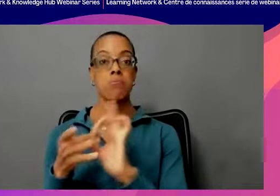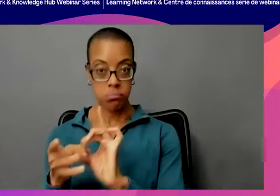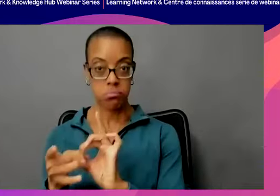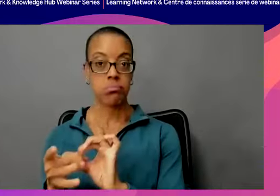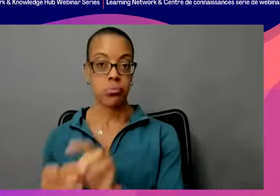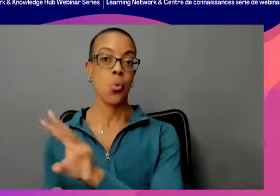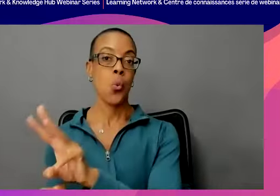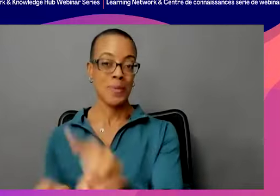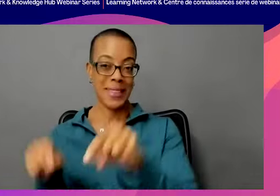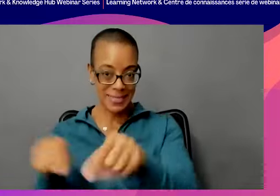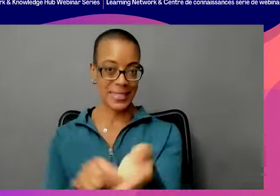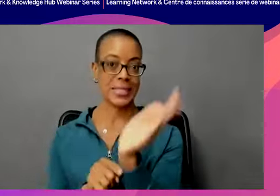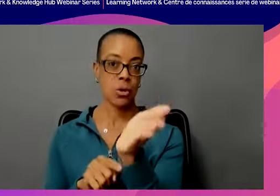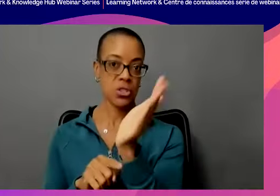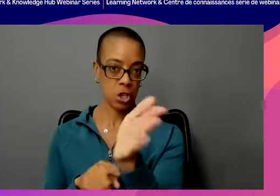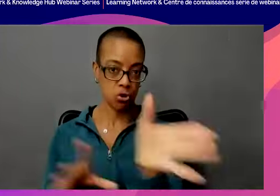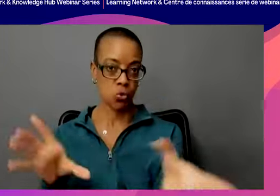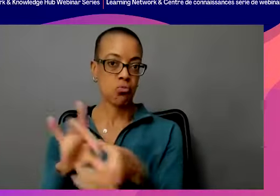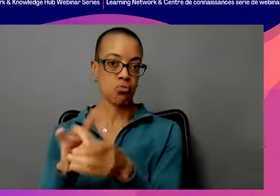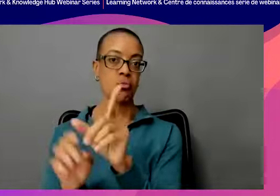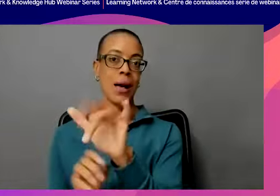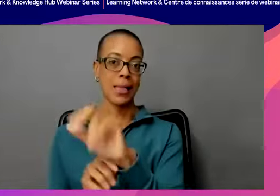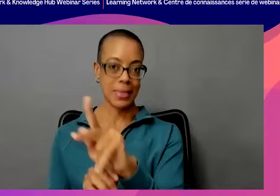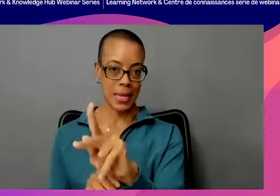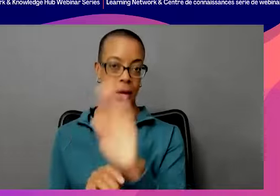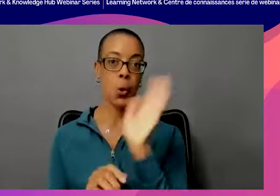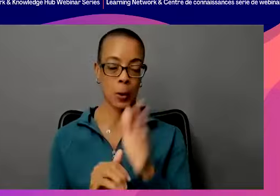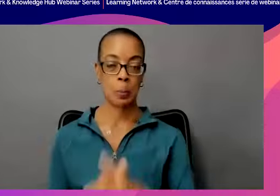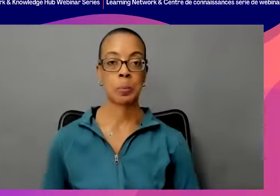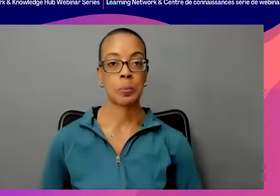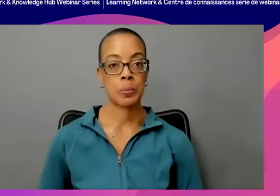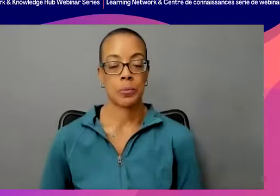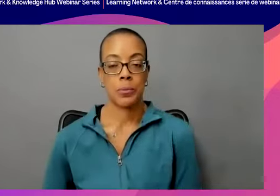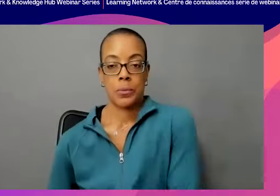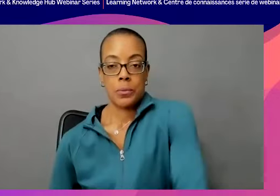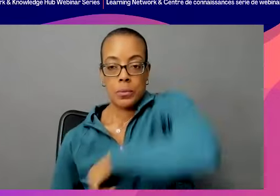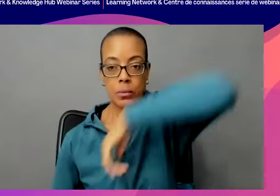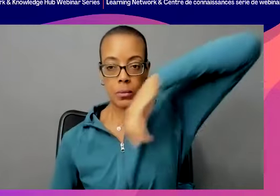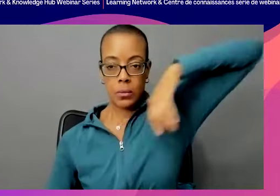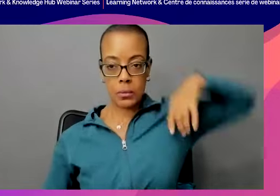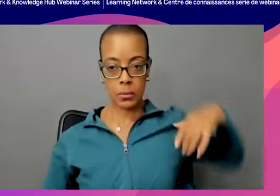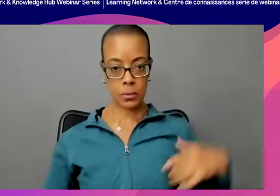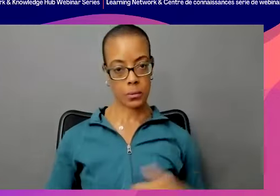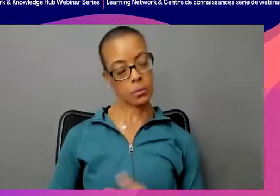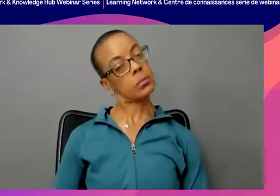So keep an eye on that.